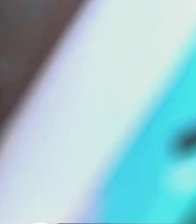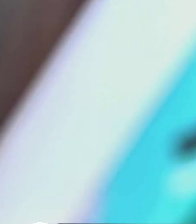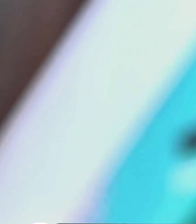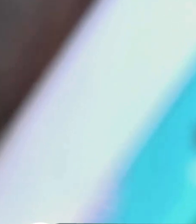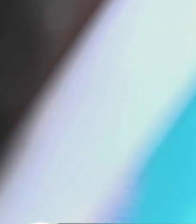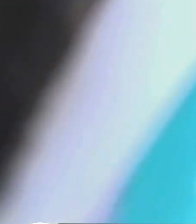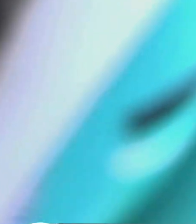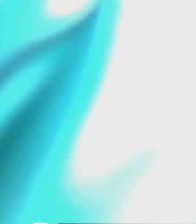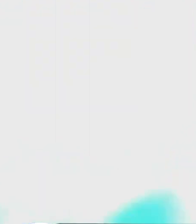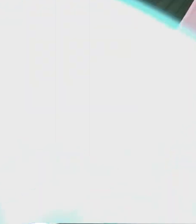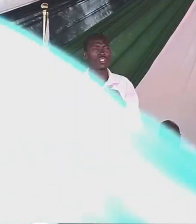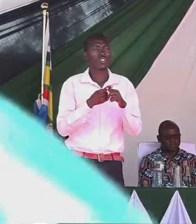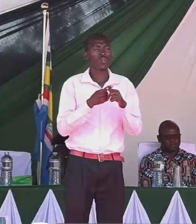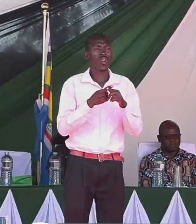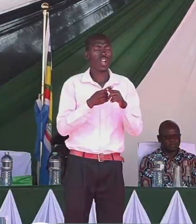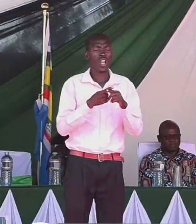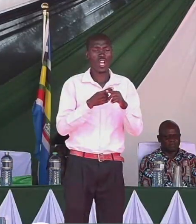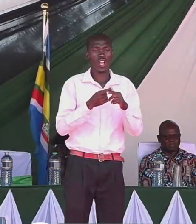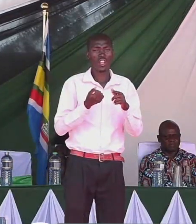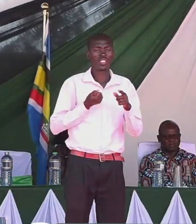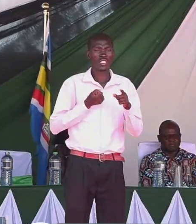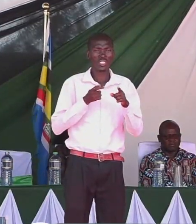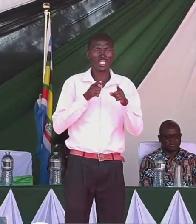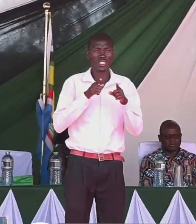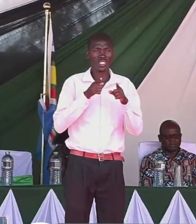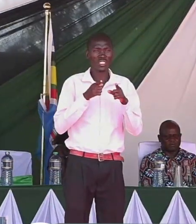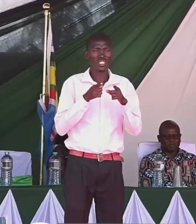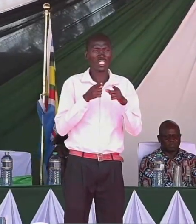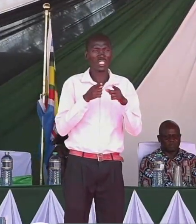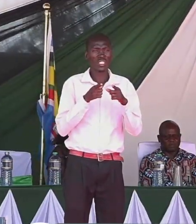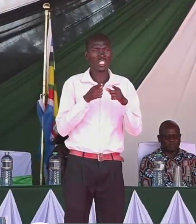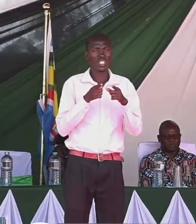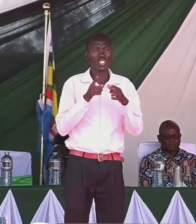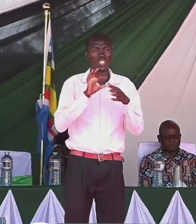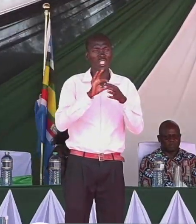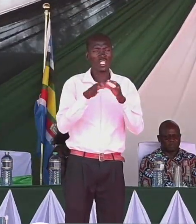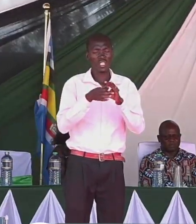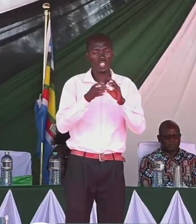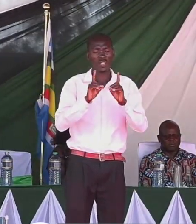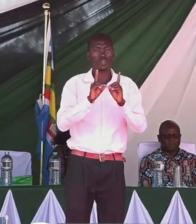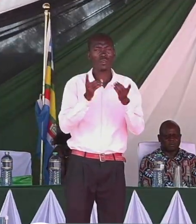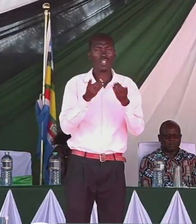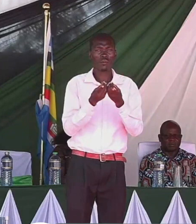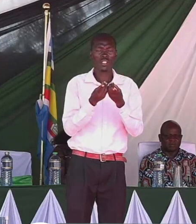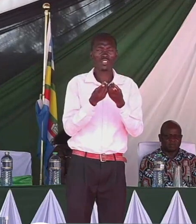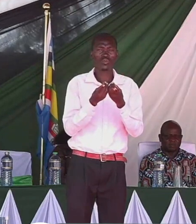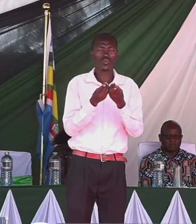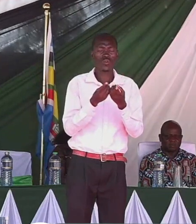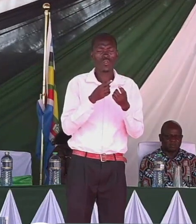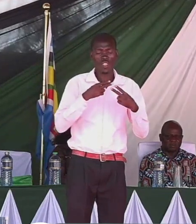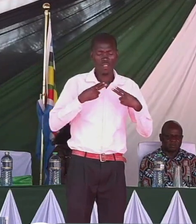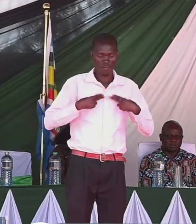partners, our sister partner, our sister Department of Health.